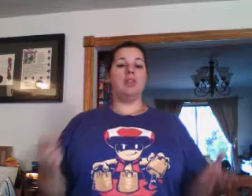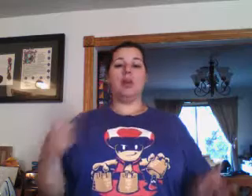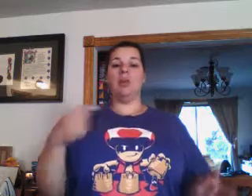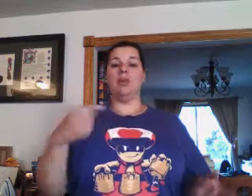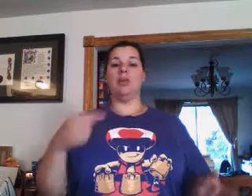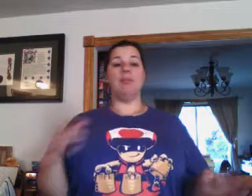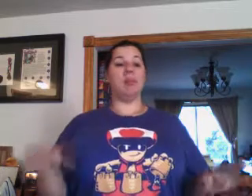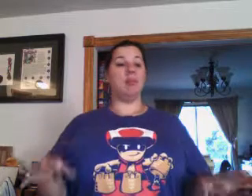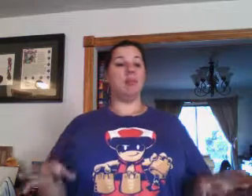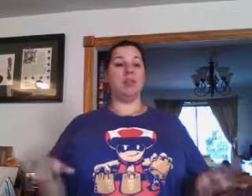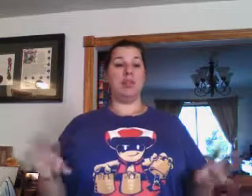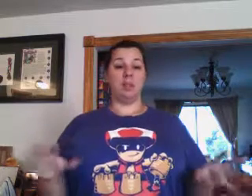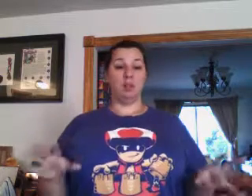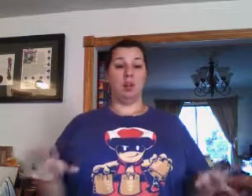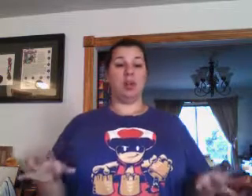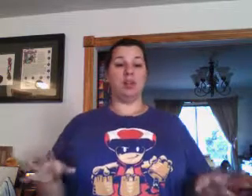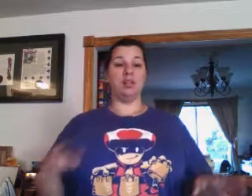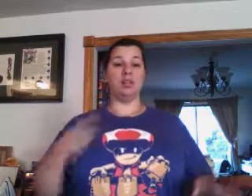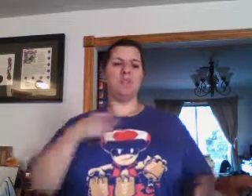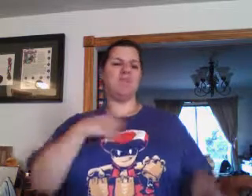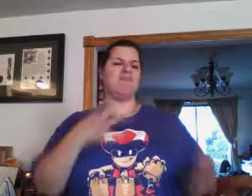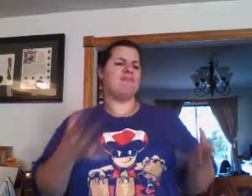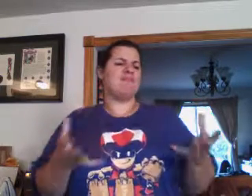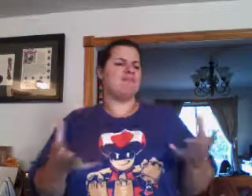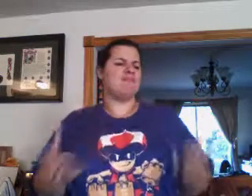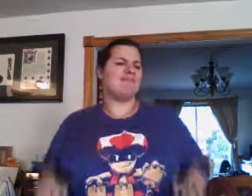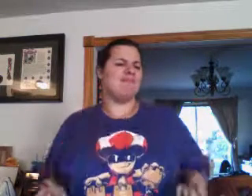So remember we did want.